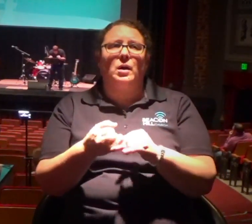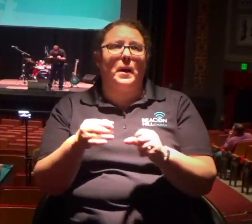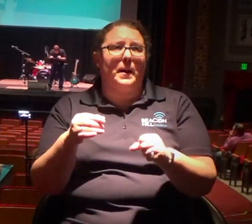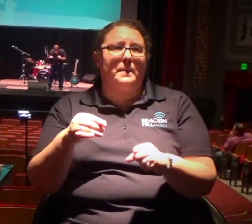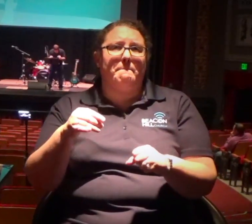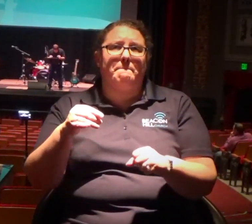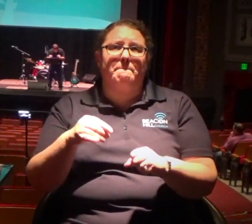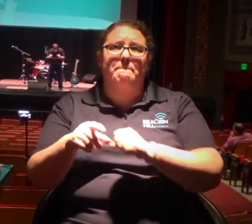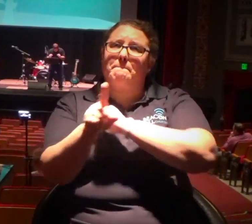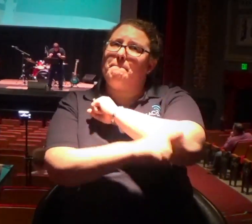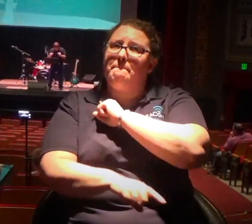crushed.